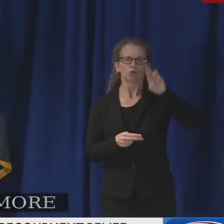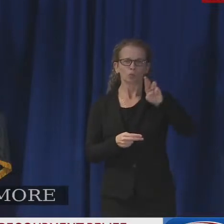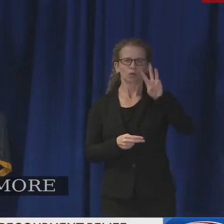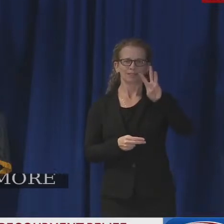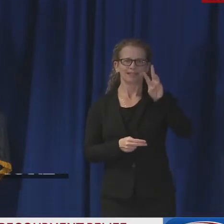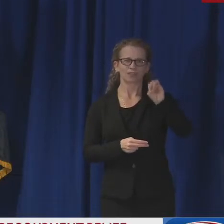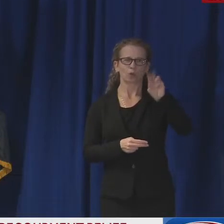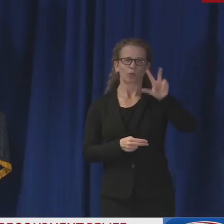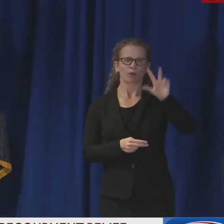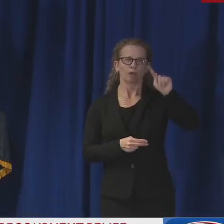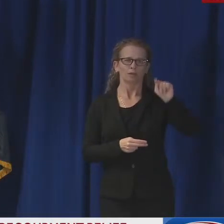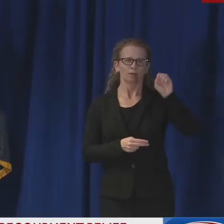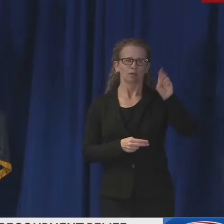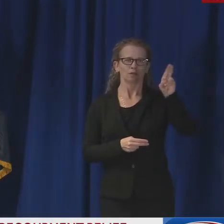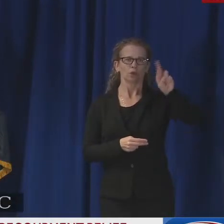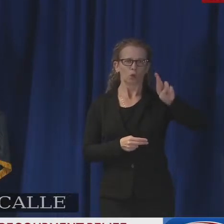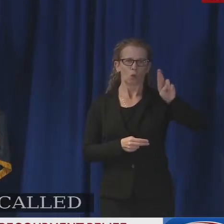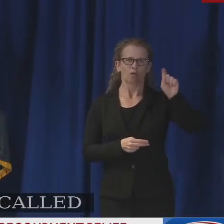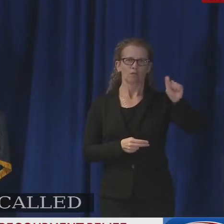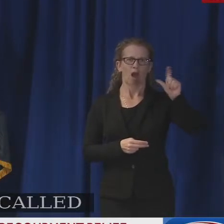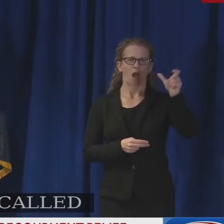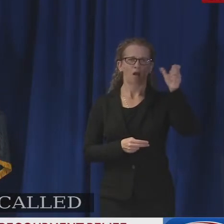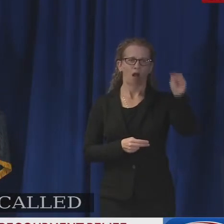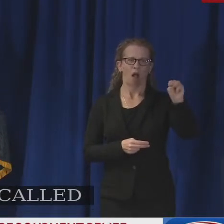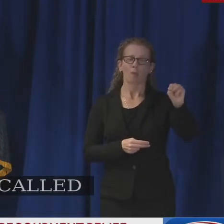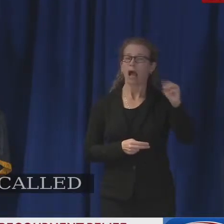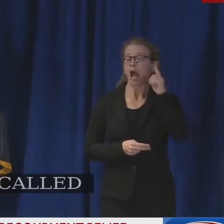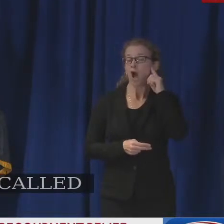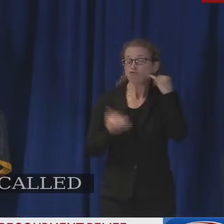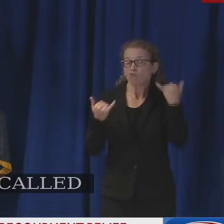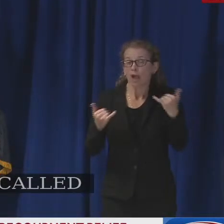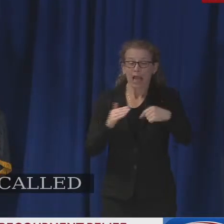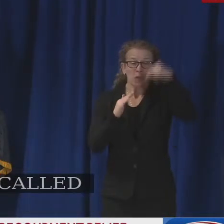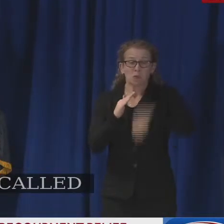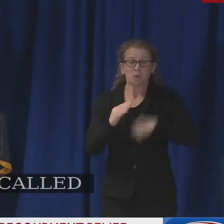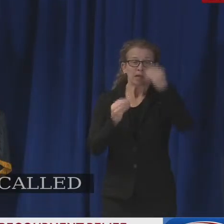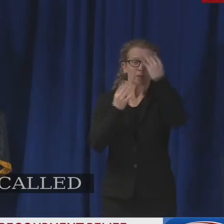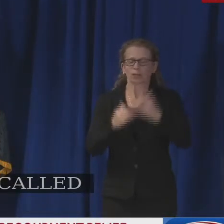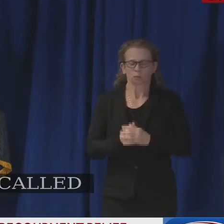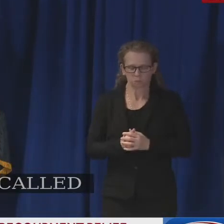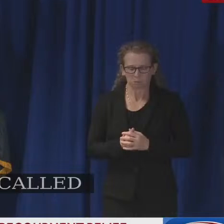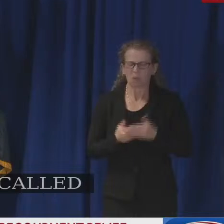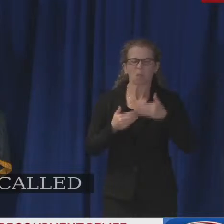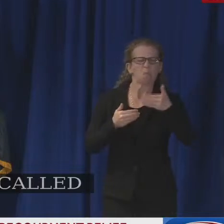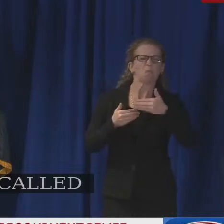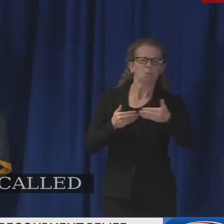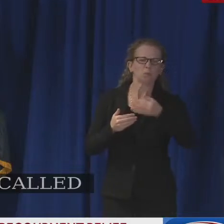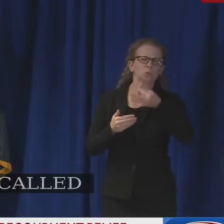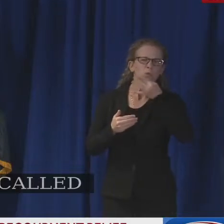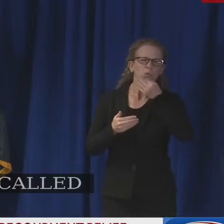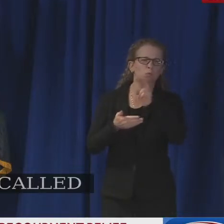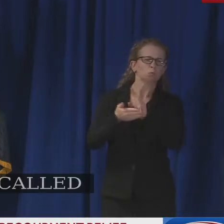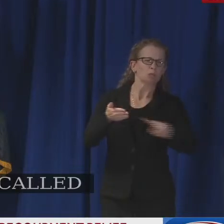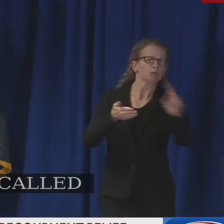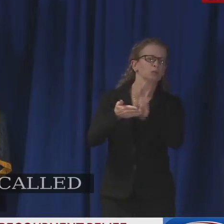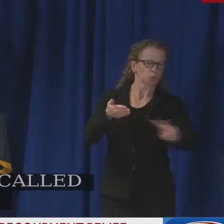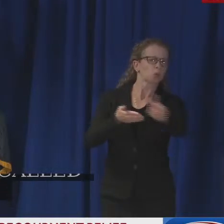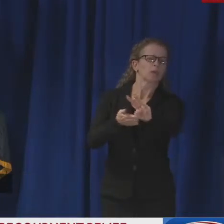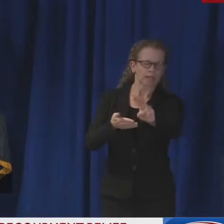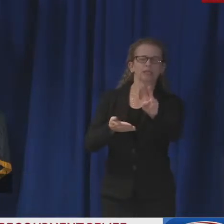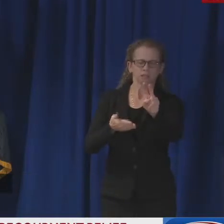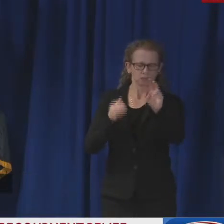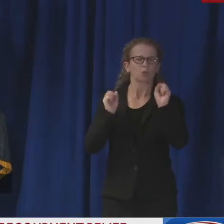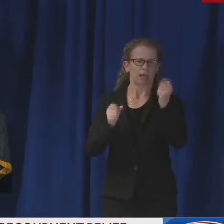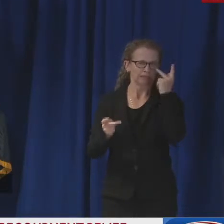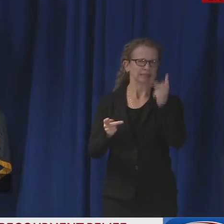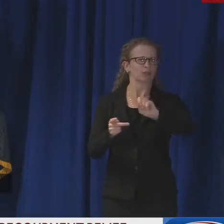That's super603tour.com. I think it's just a splash page right now. But in the next week or so, we'll have more information on how to get tickets and be part of what we think